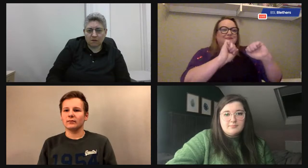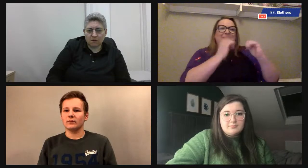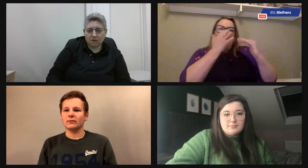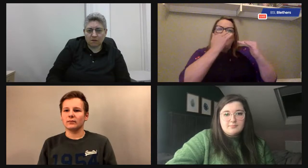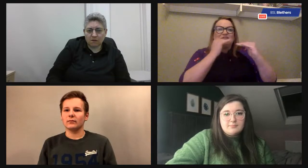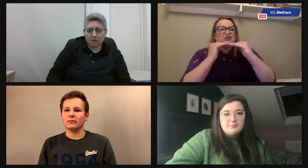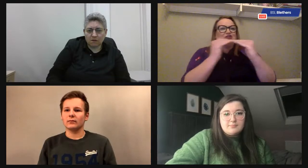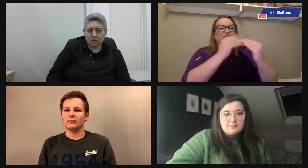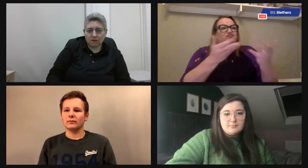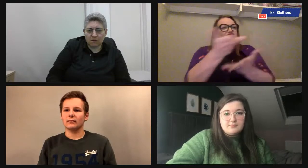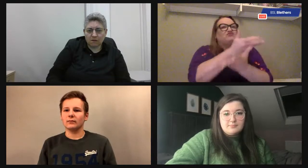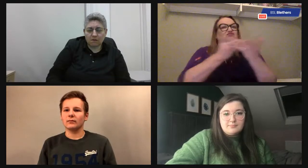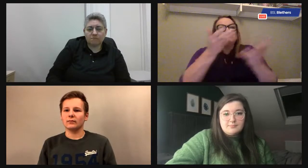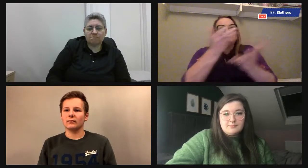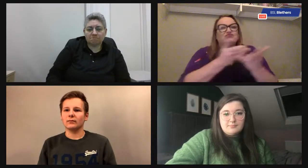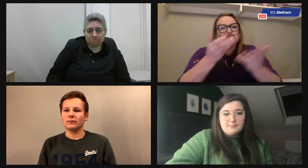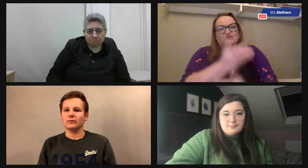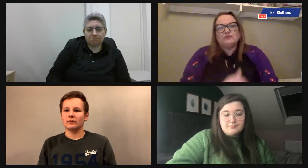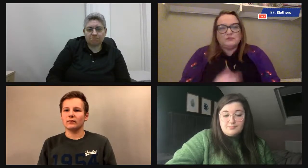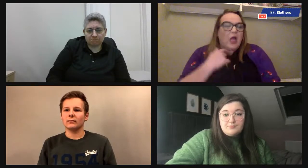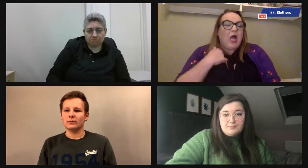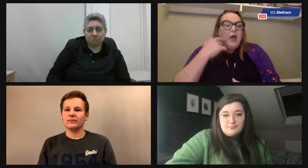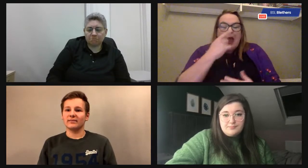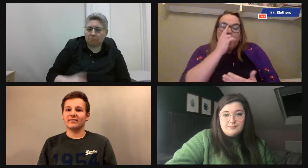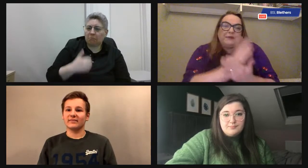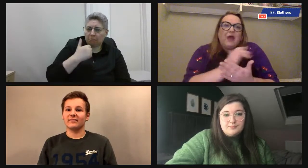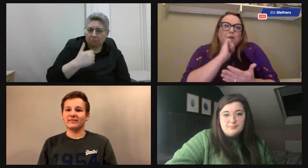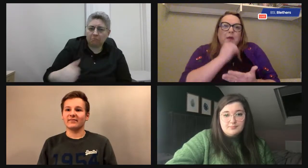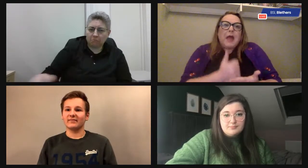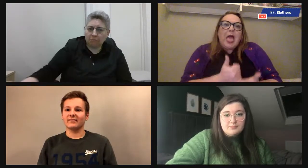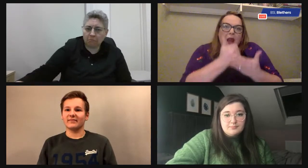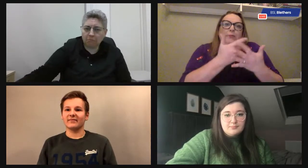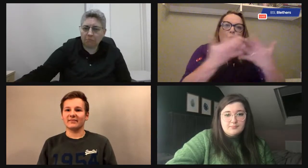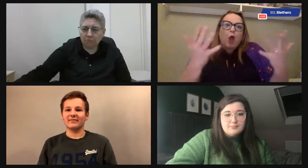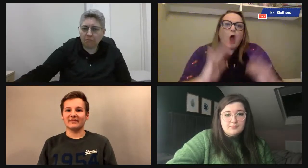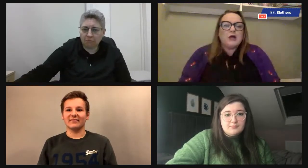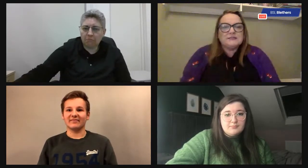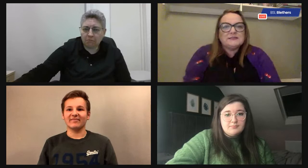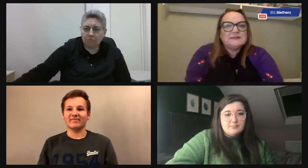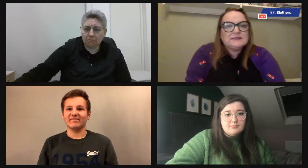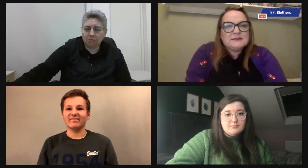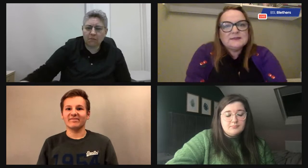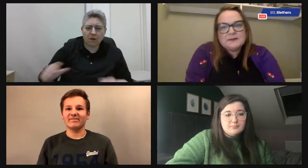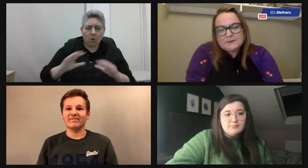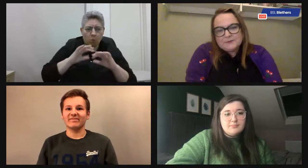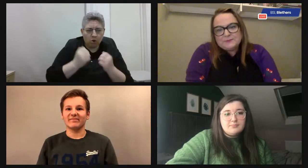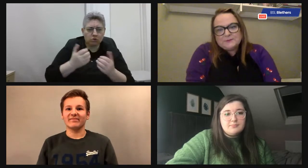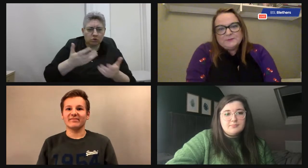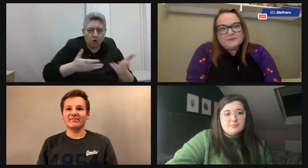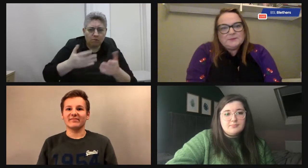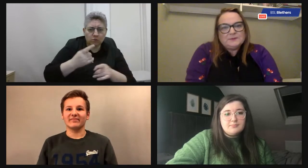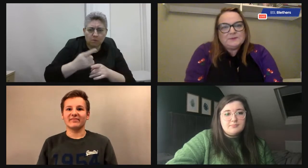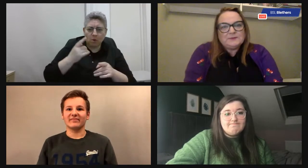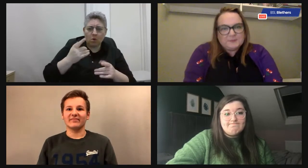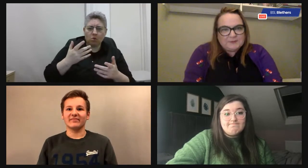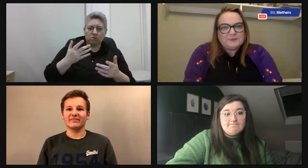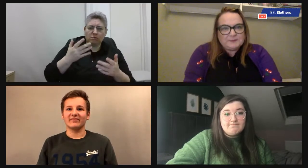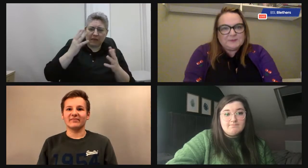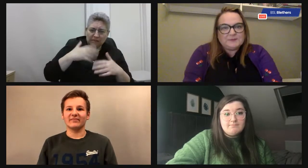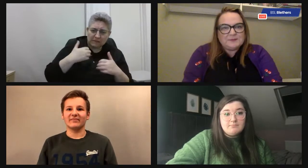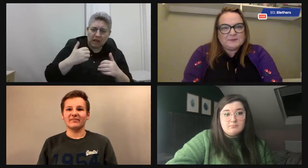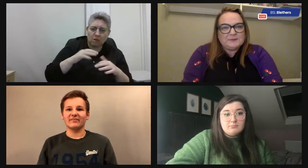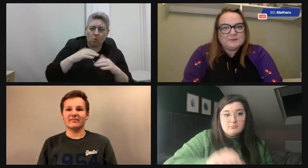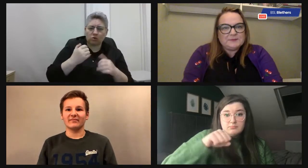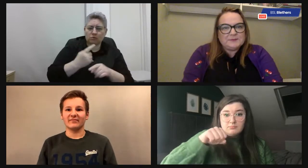That peer-to-peer support is really, really essential. Yeah. That's what I believe would be really, really helpful.